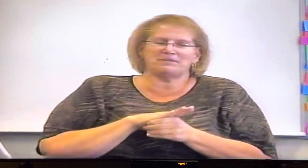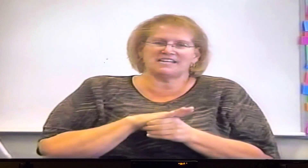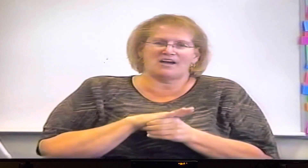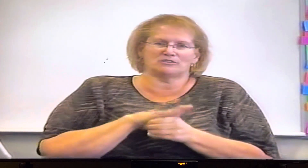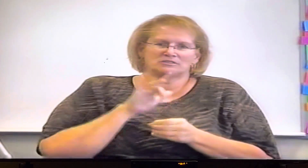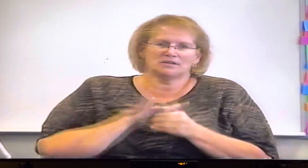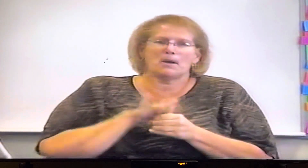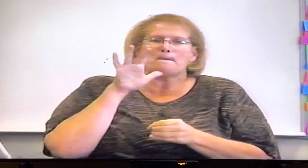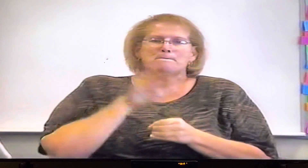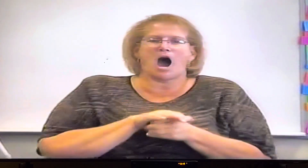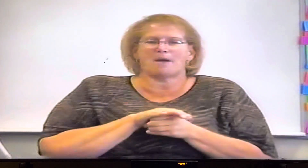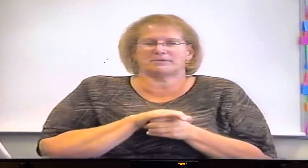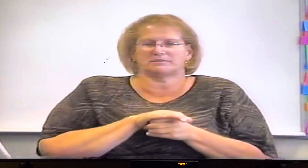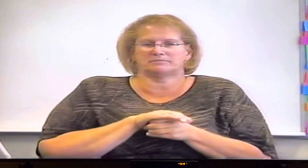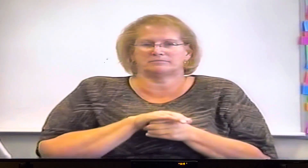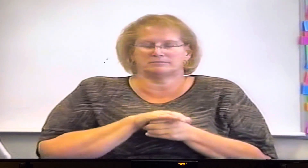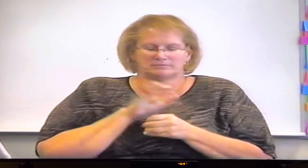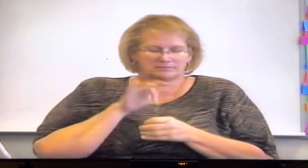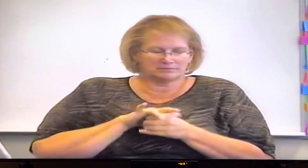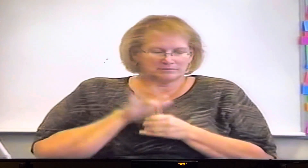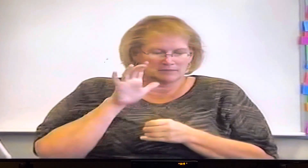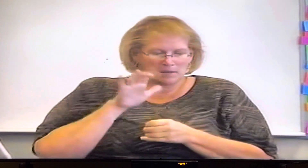down. Pop.